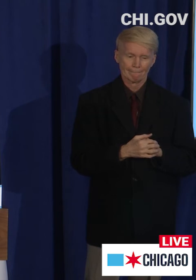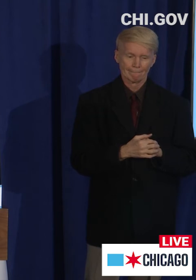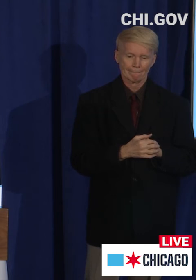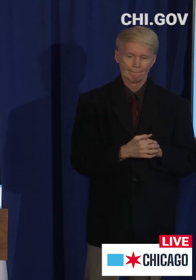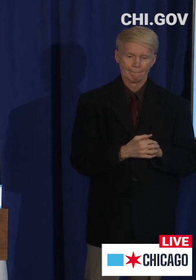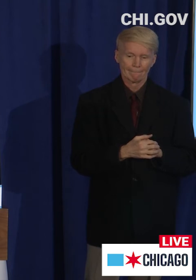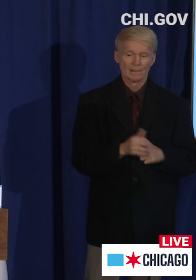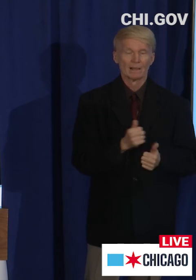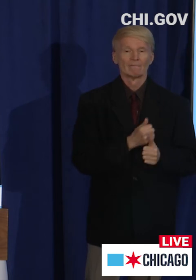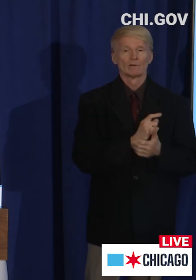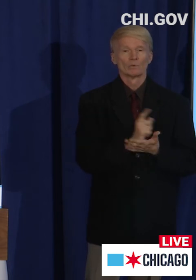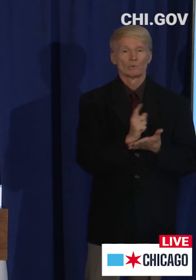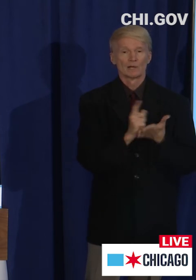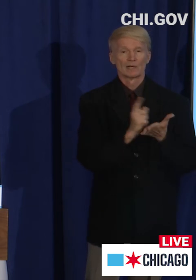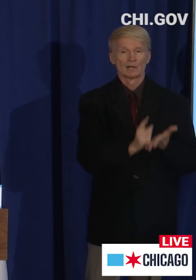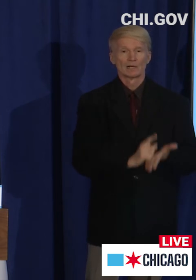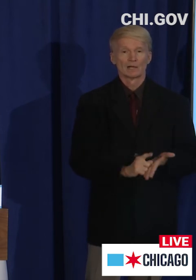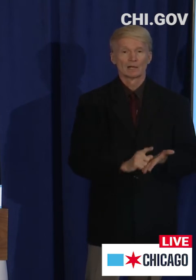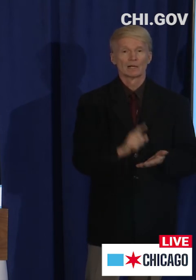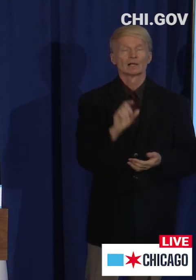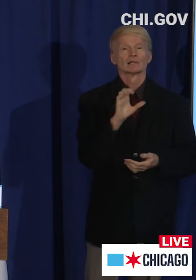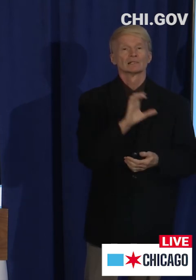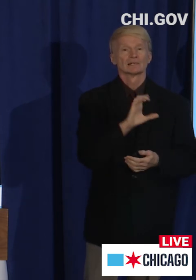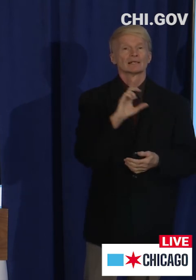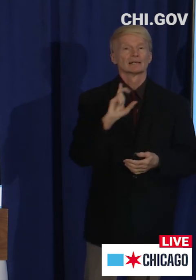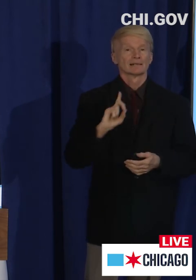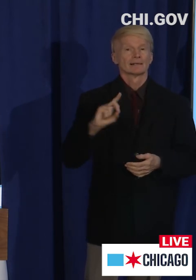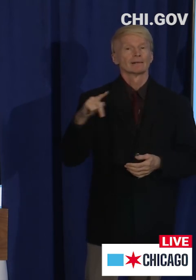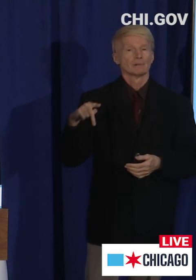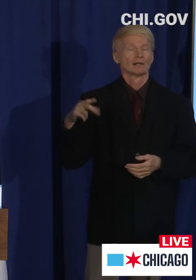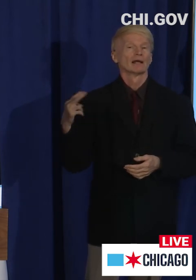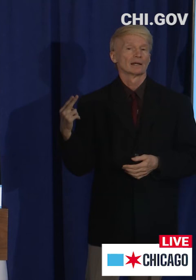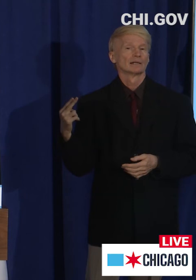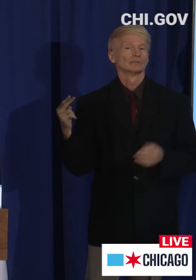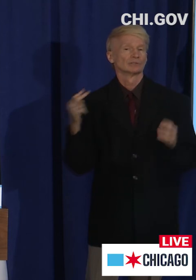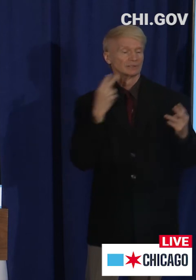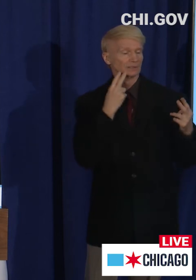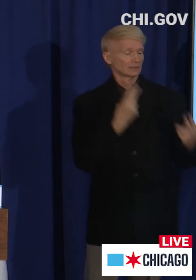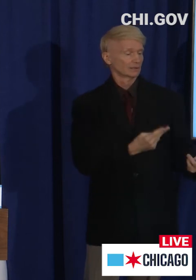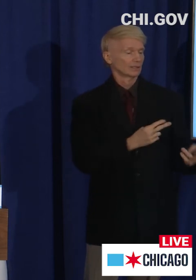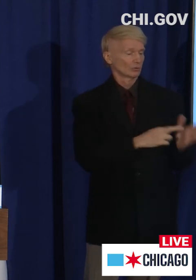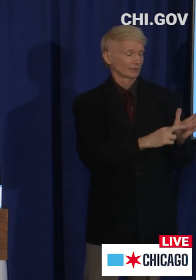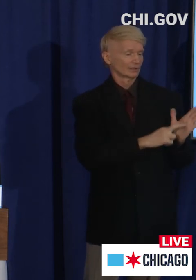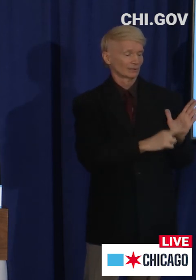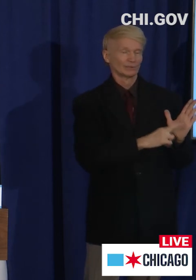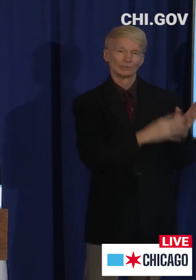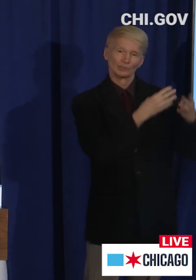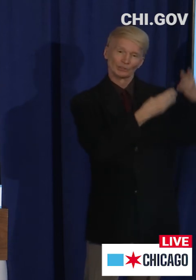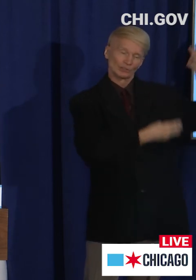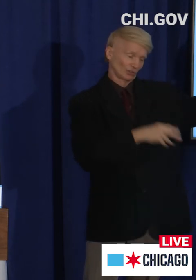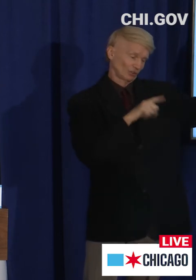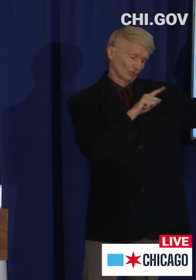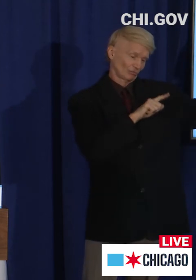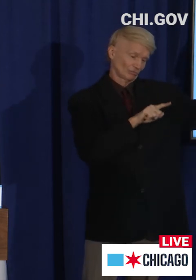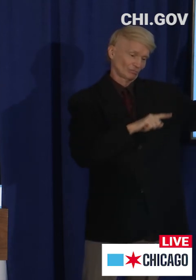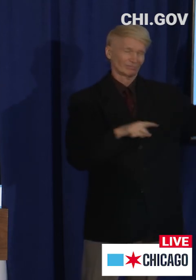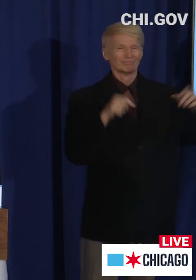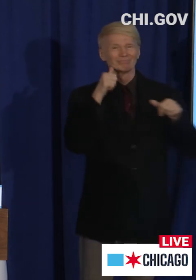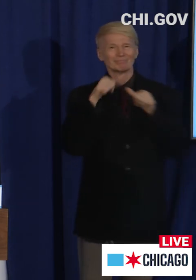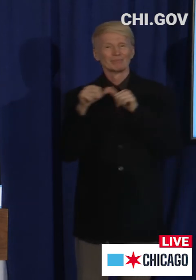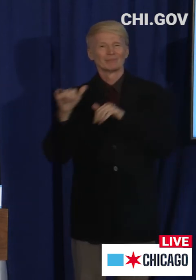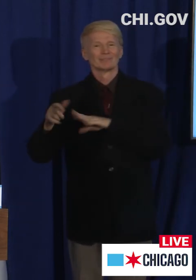every single week, the Chicago Department of Public Health looks at our data for that week, like that map that I showed, and we say,